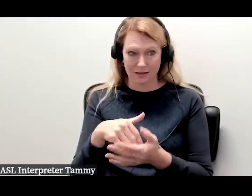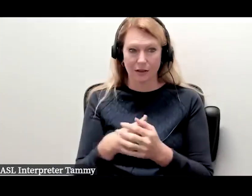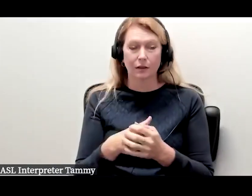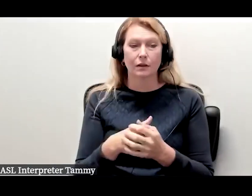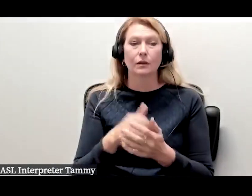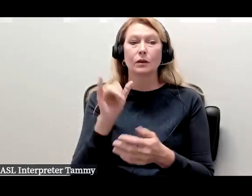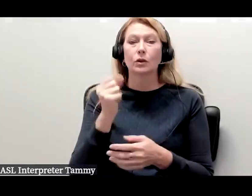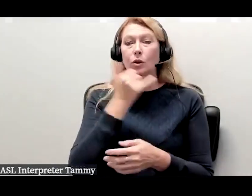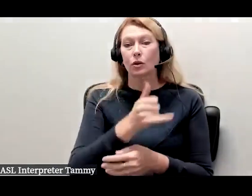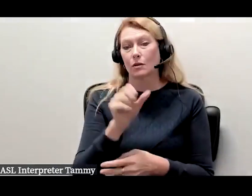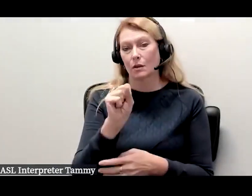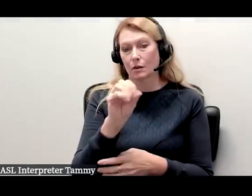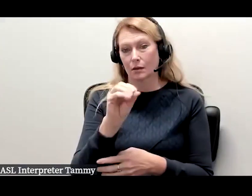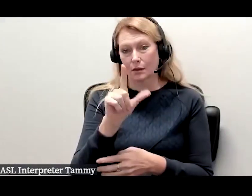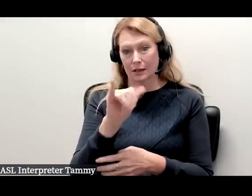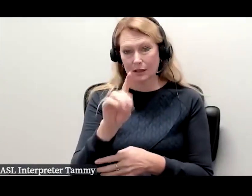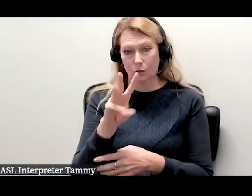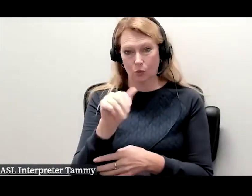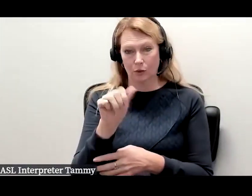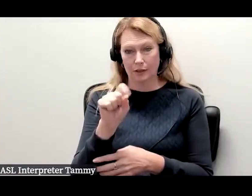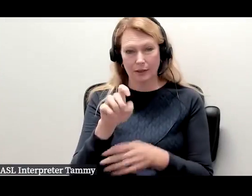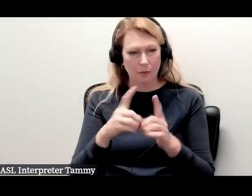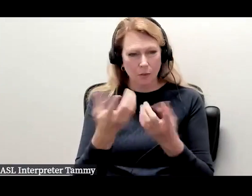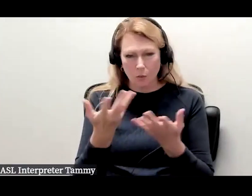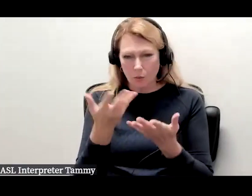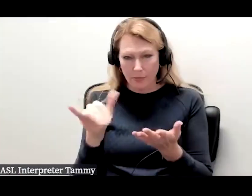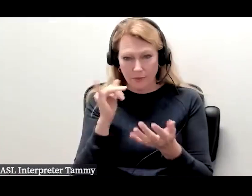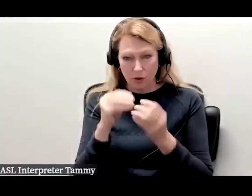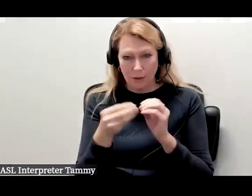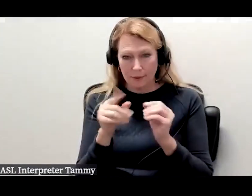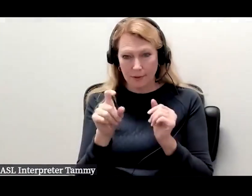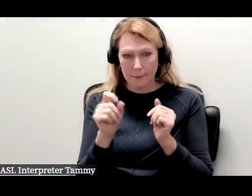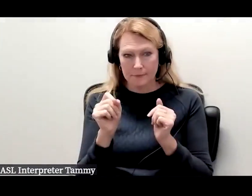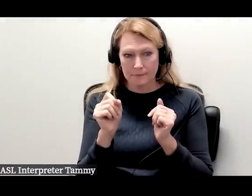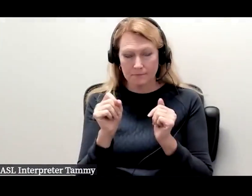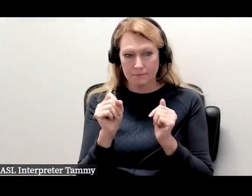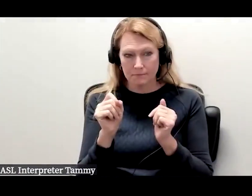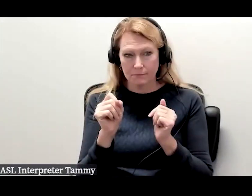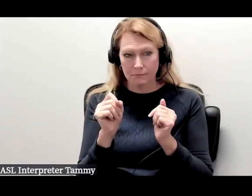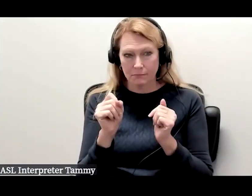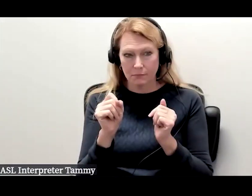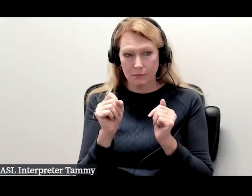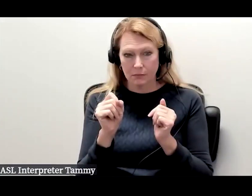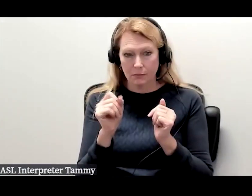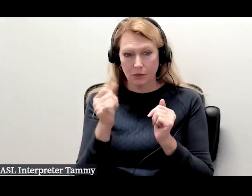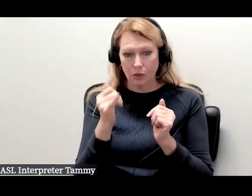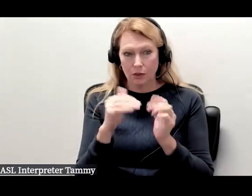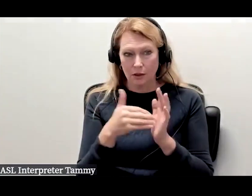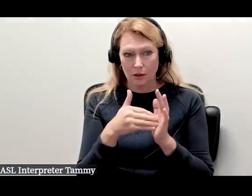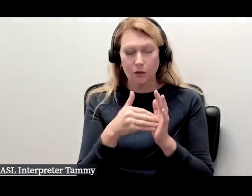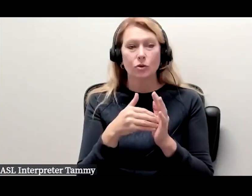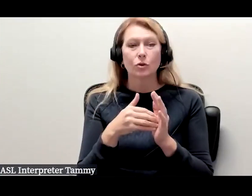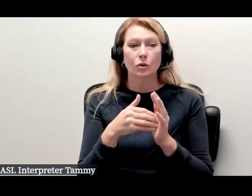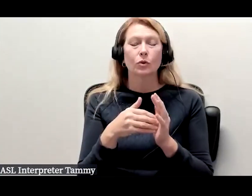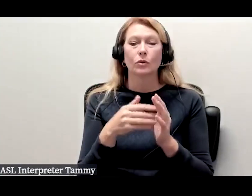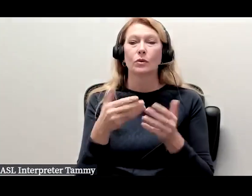call our solid waste department. And what is that number? What's that? One Buncombe call center. So we